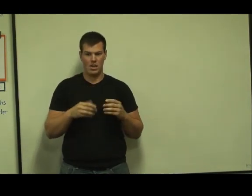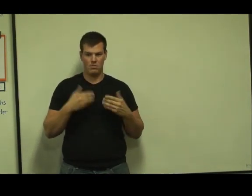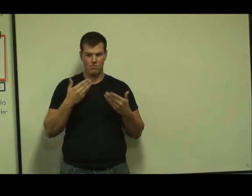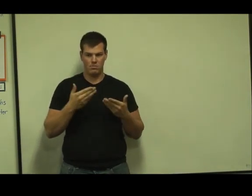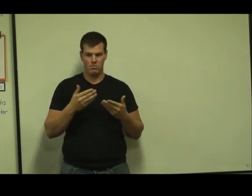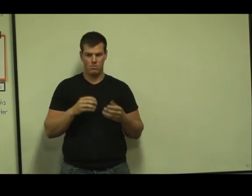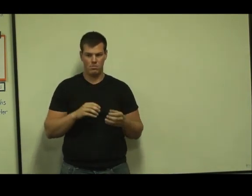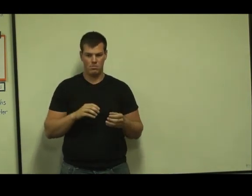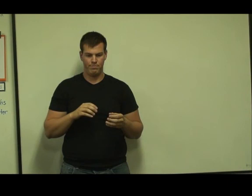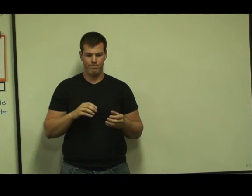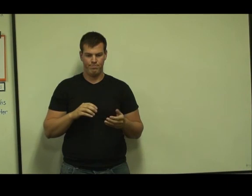can